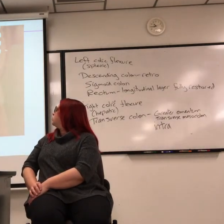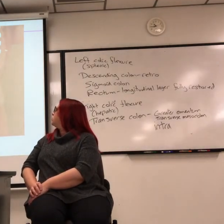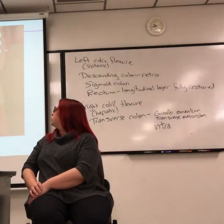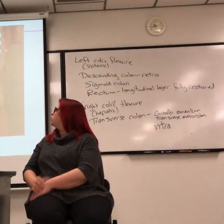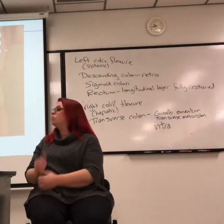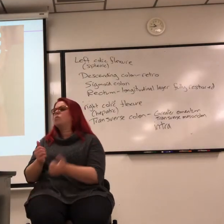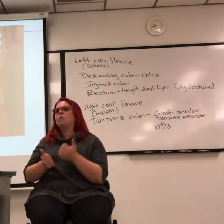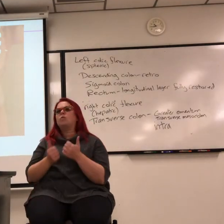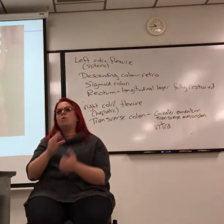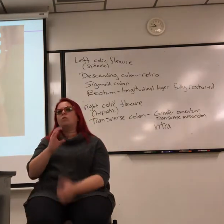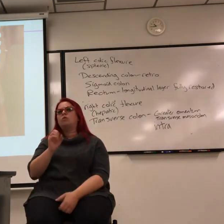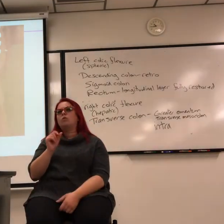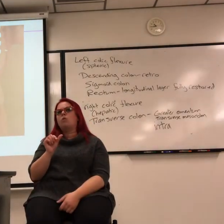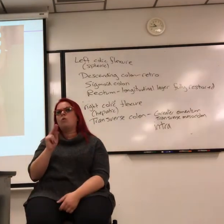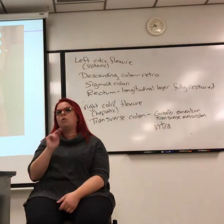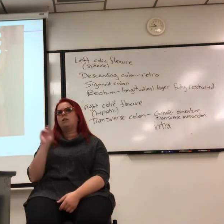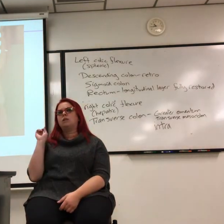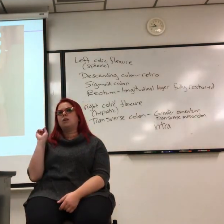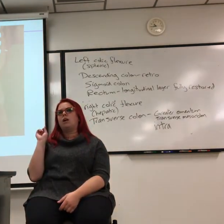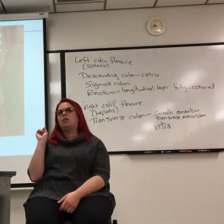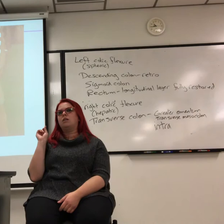Which colon is that? The gray one.